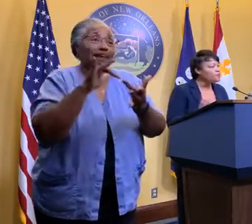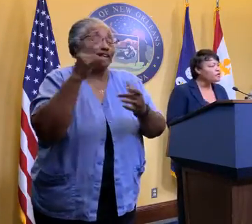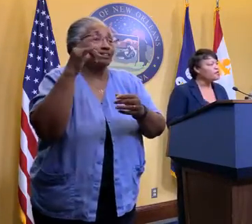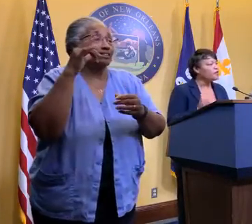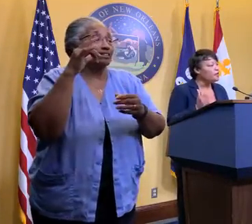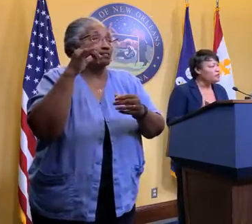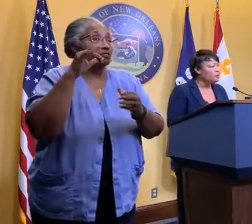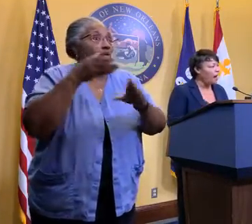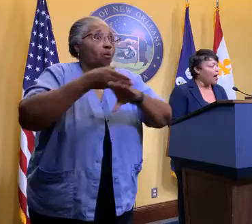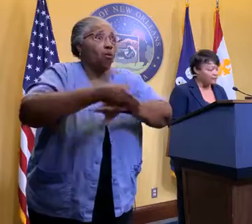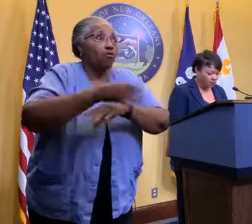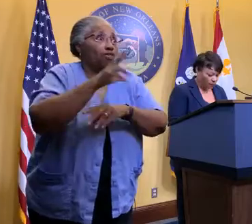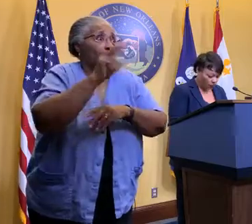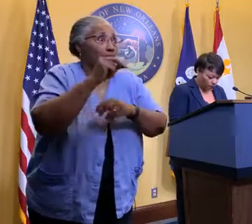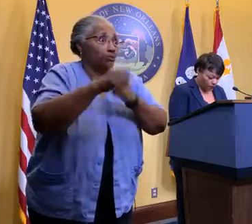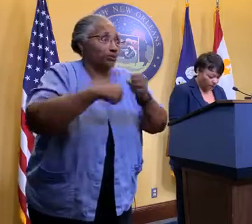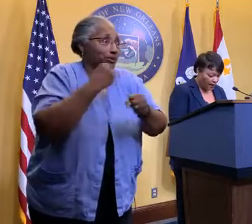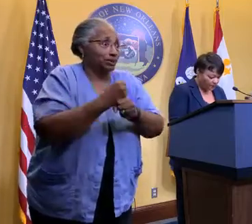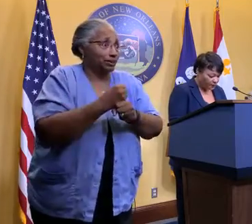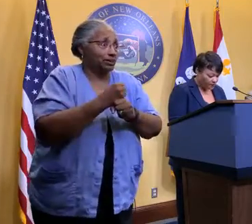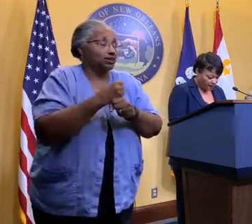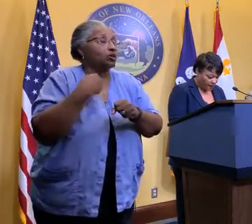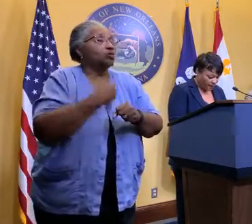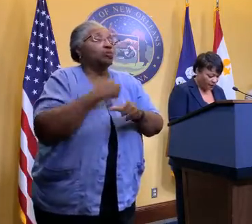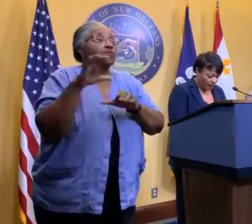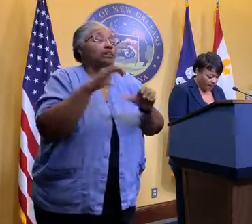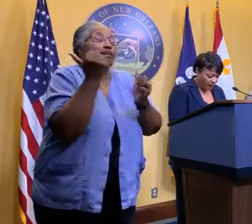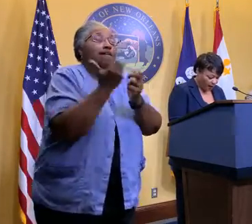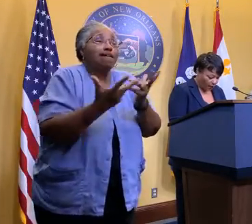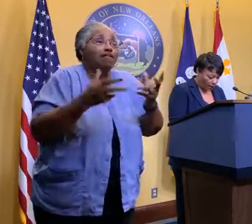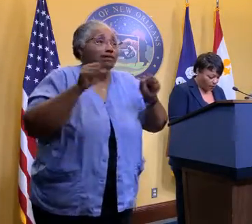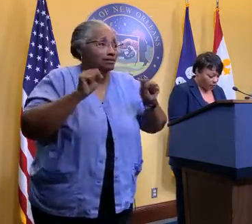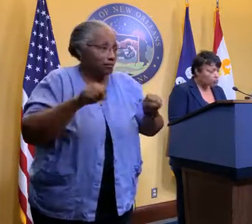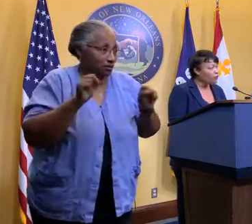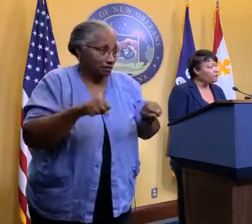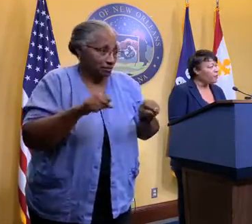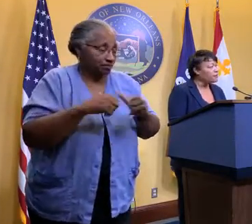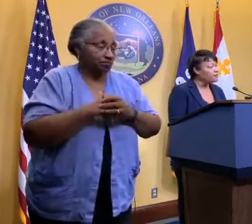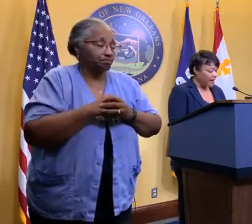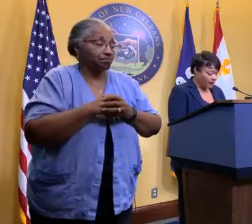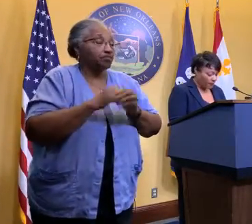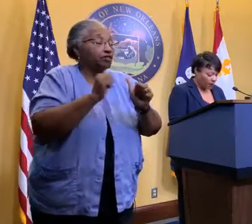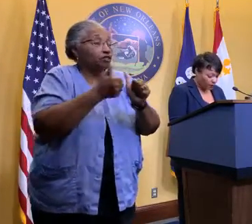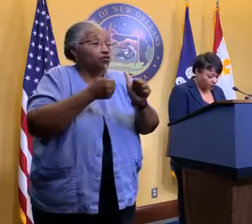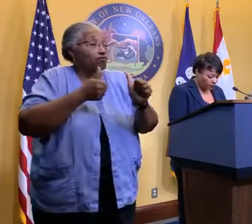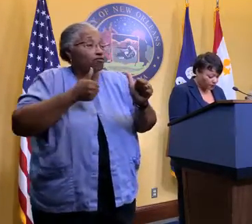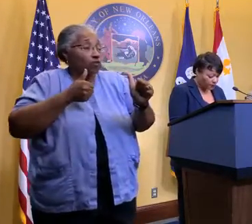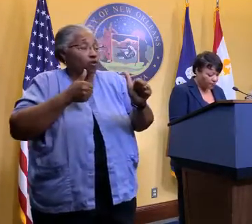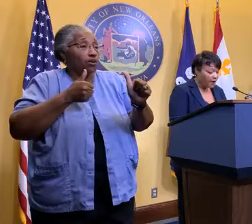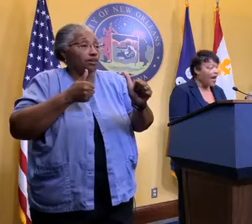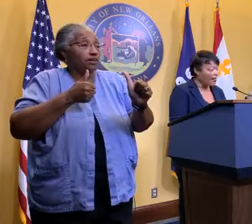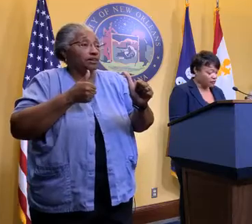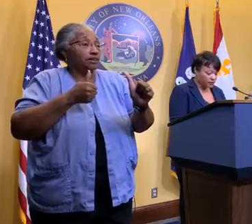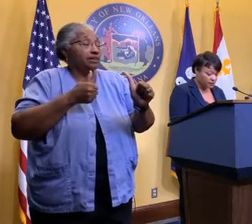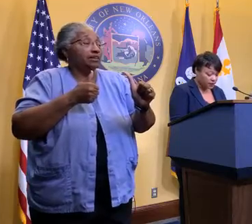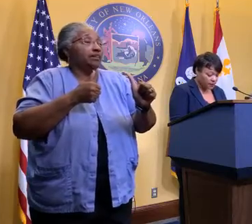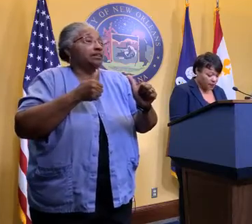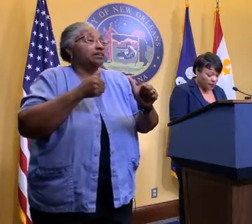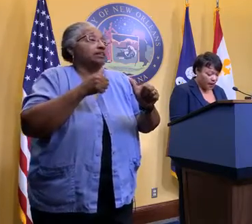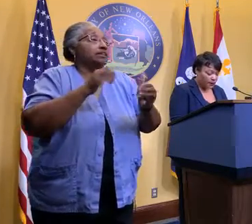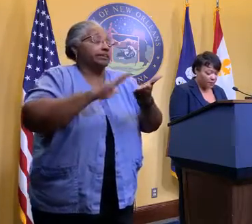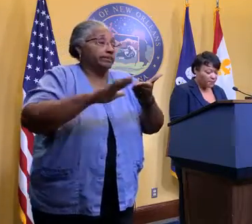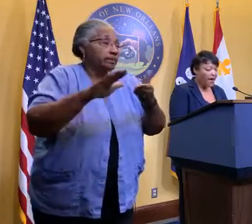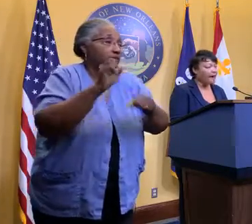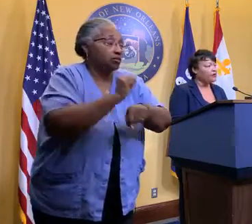done everything possible, everything within our power to avoid taking personnel